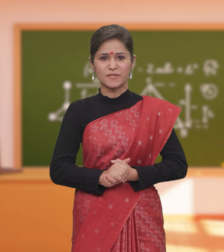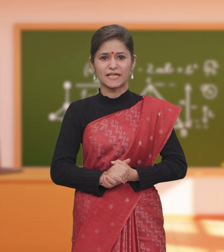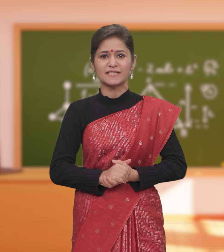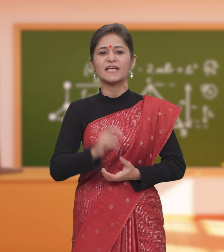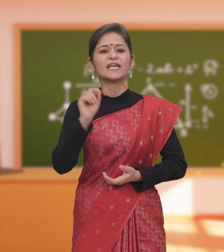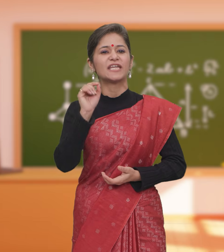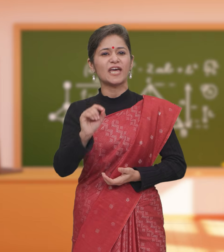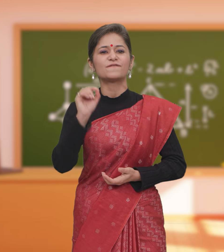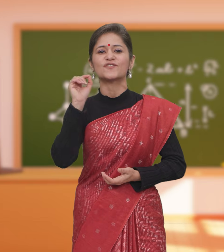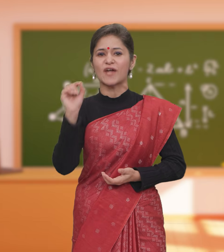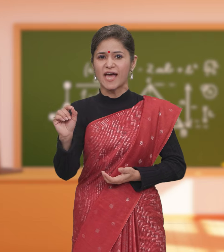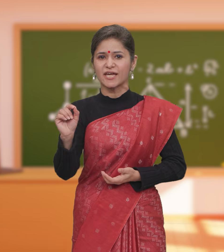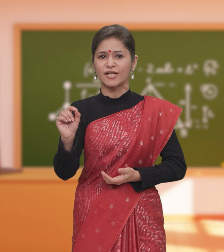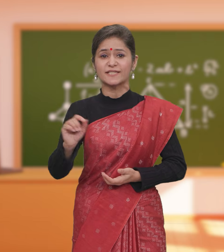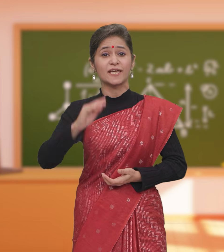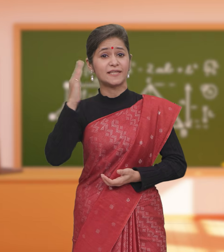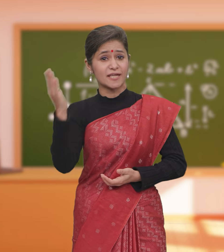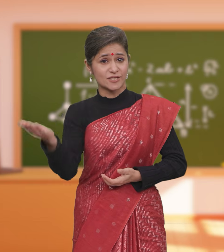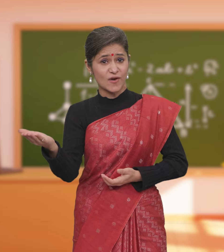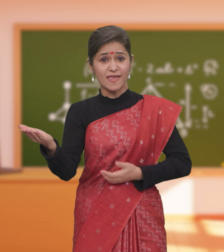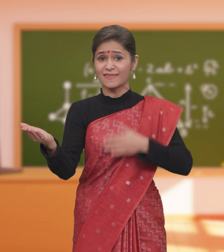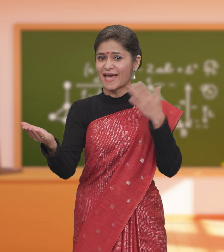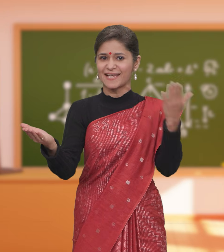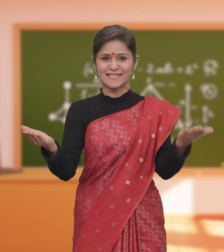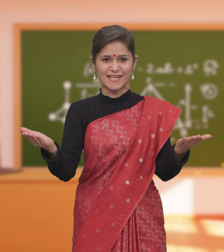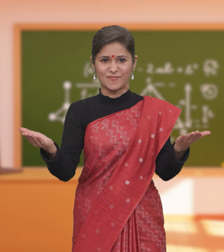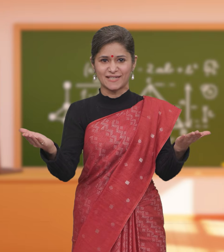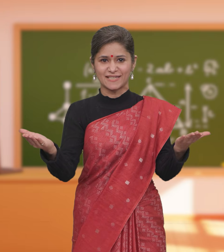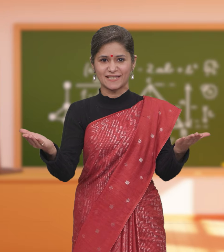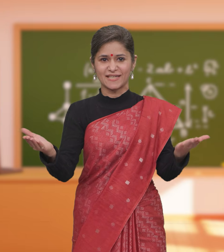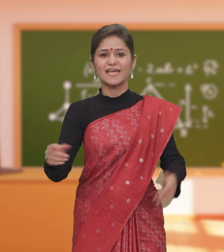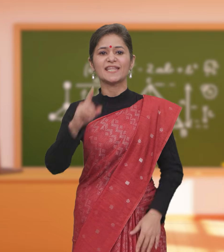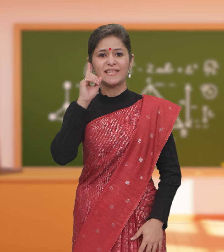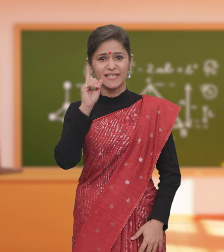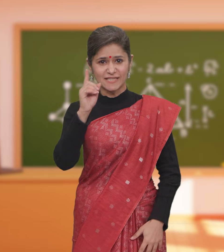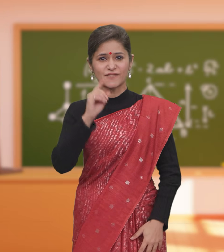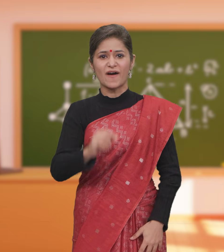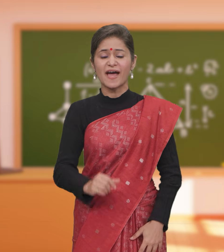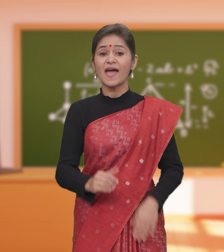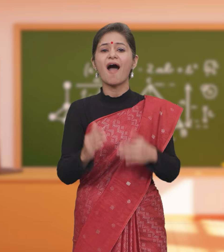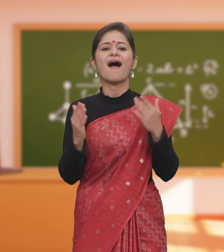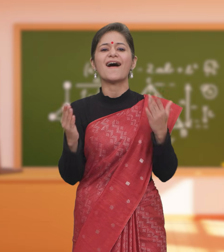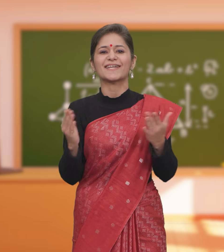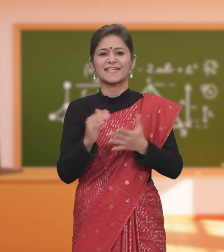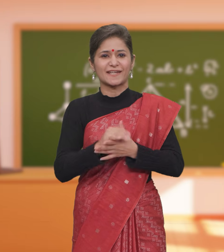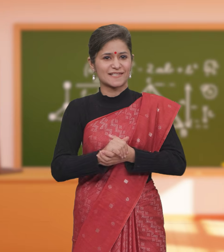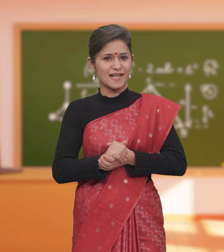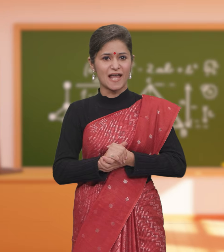properties give triangles their strength and stability. This is why architects love